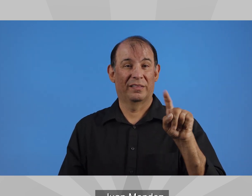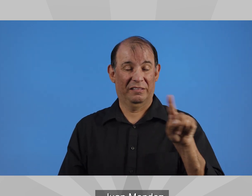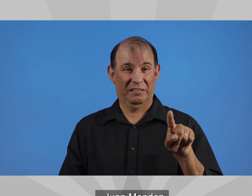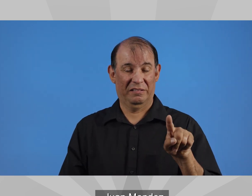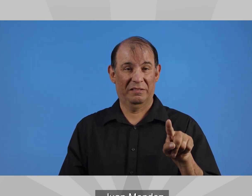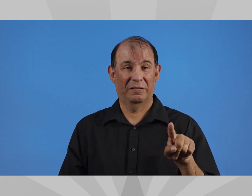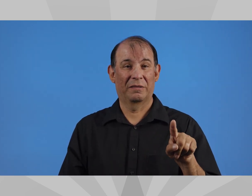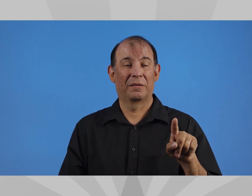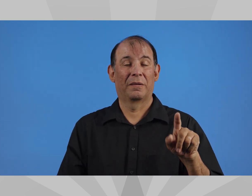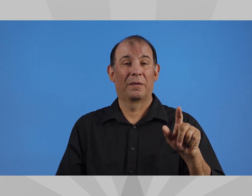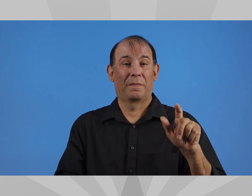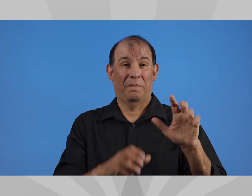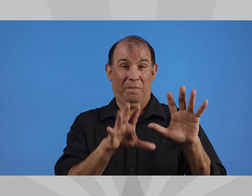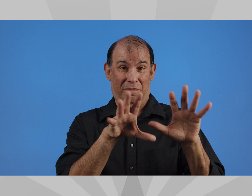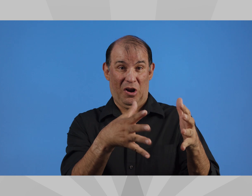Juan Mendez,